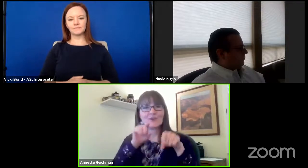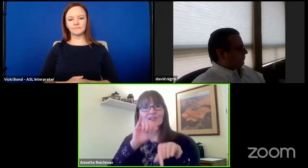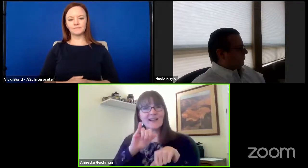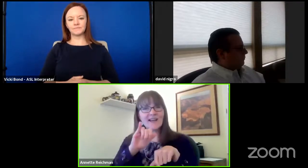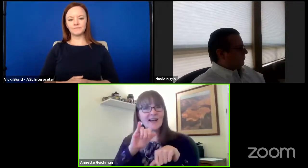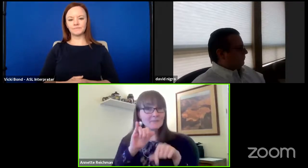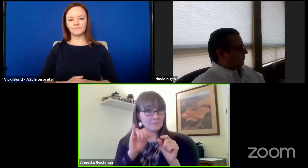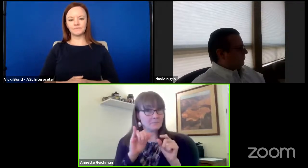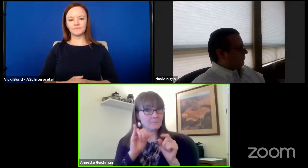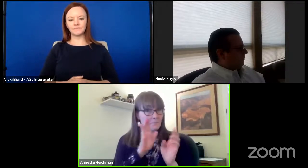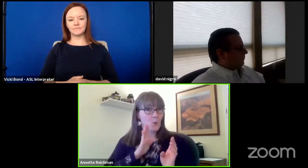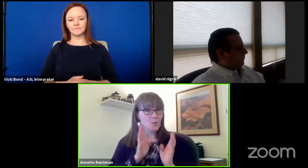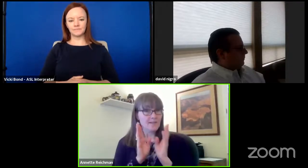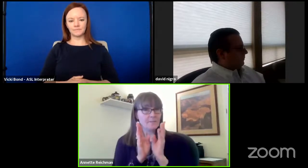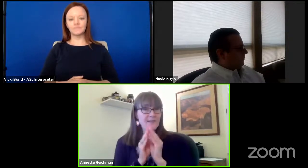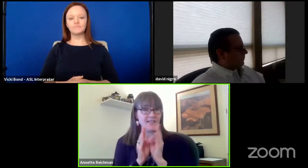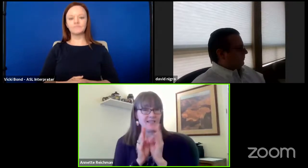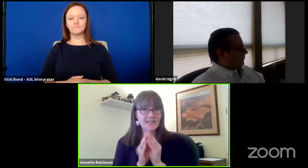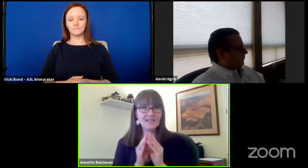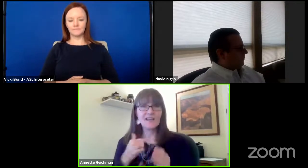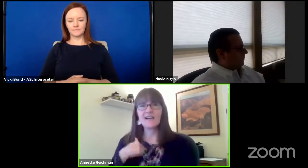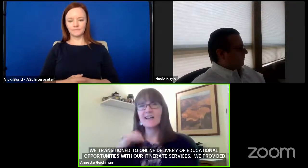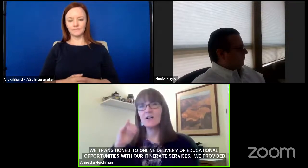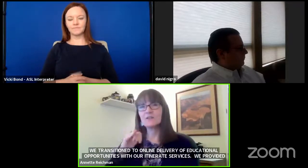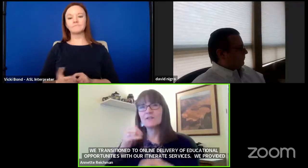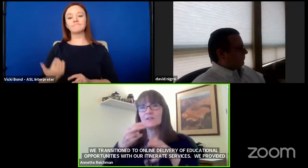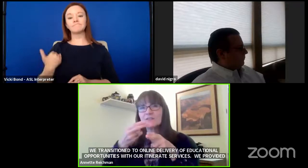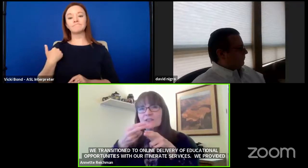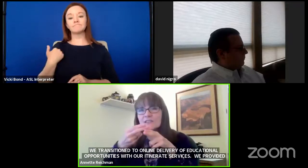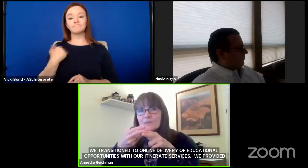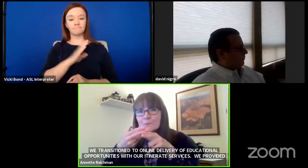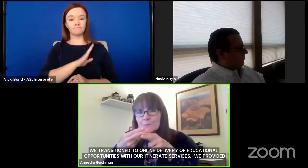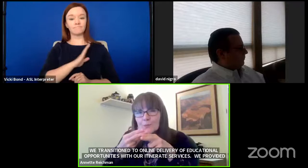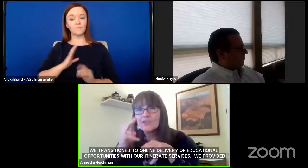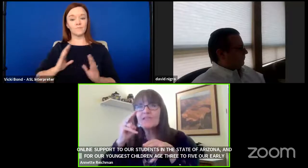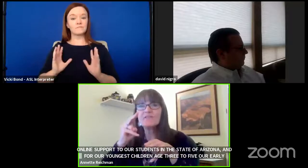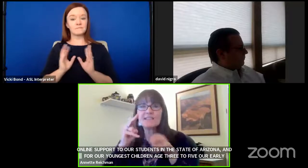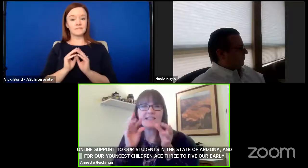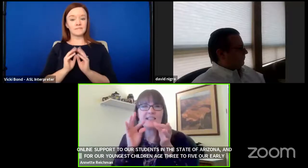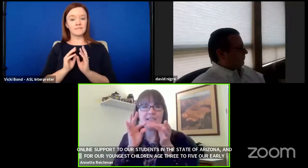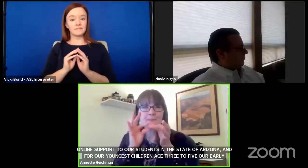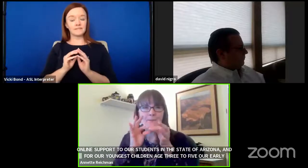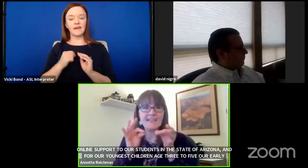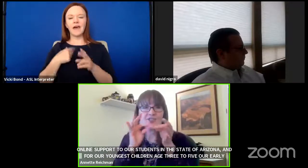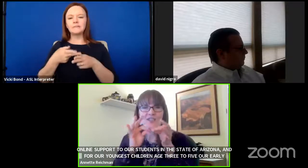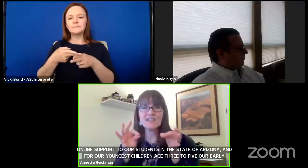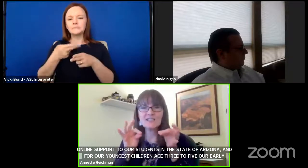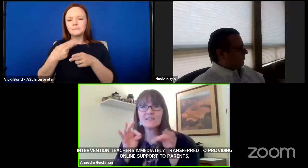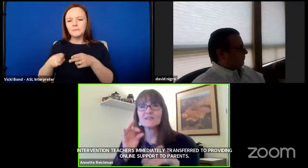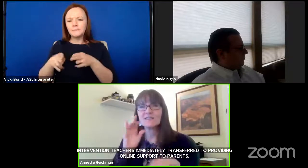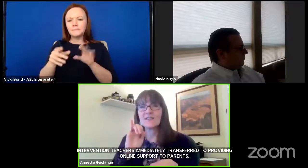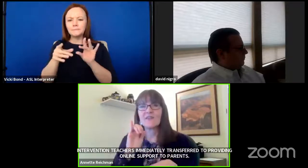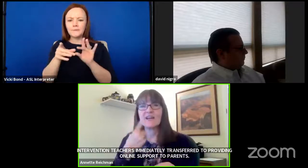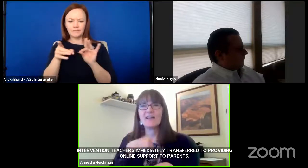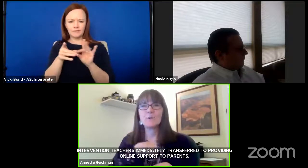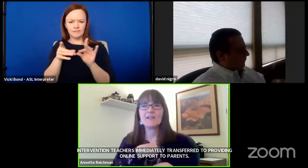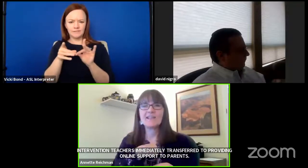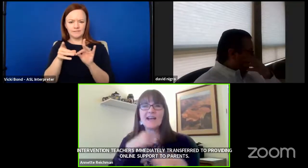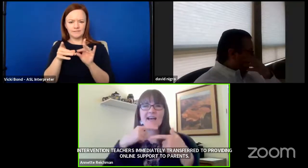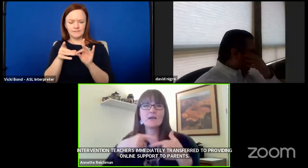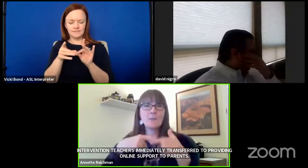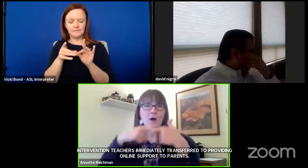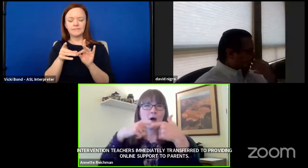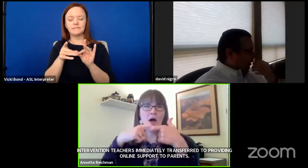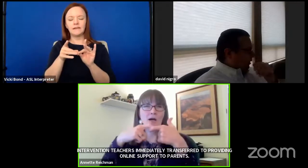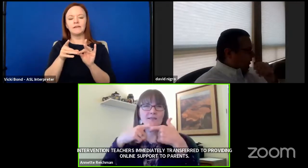It was during that board meeting, I also just briefly mentioned that